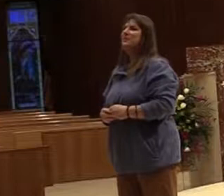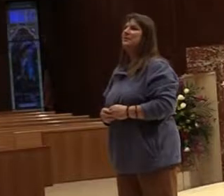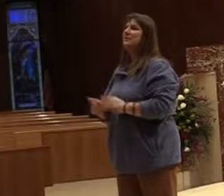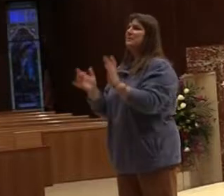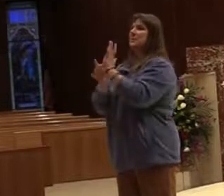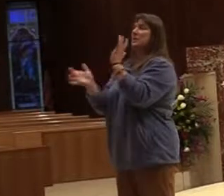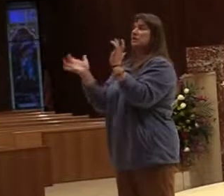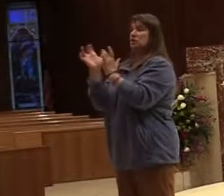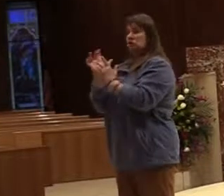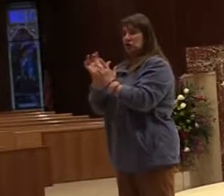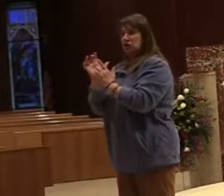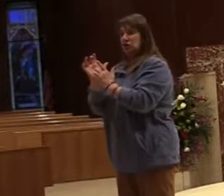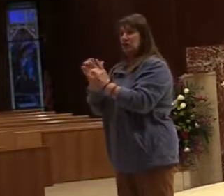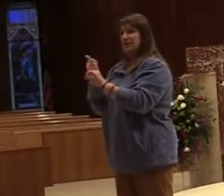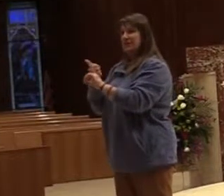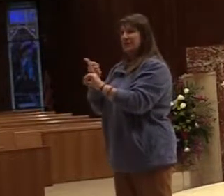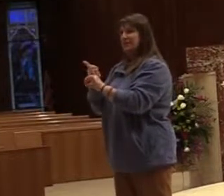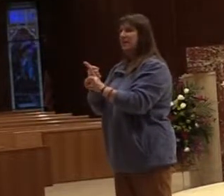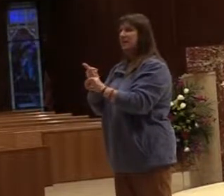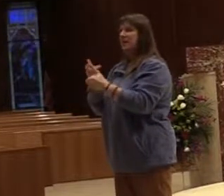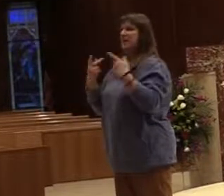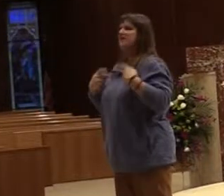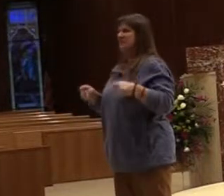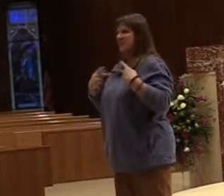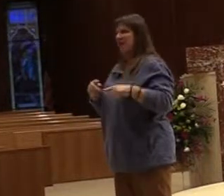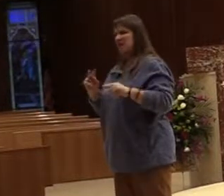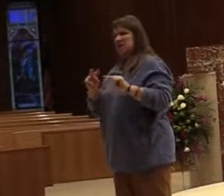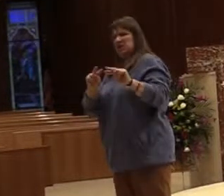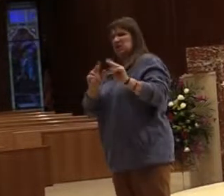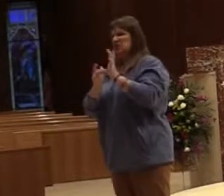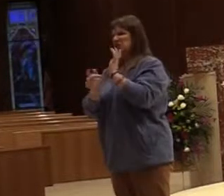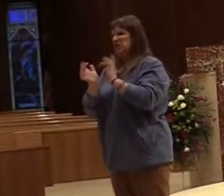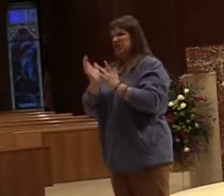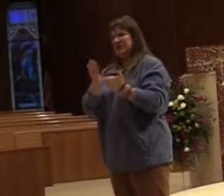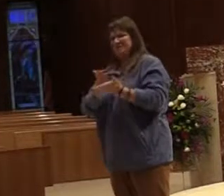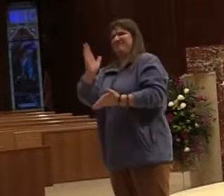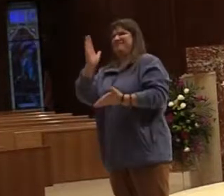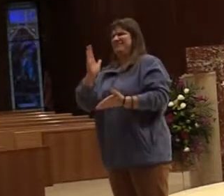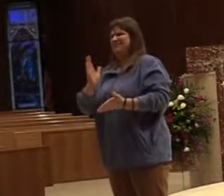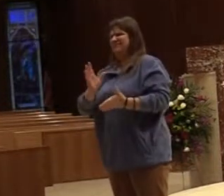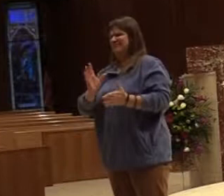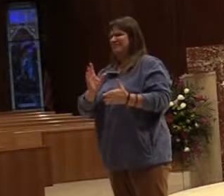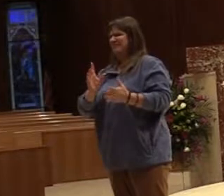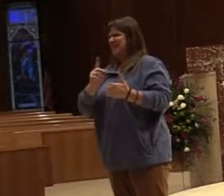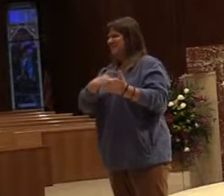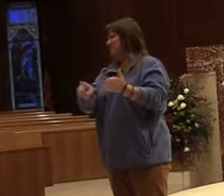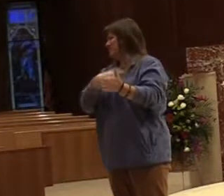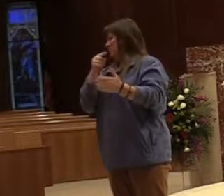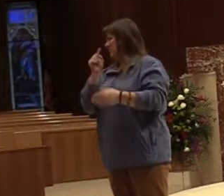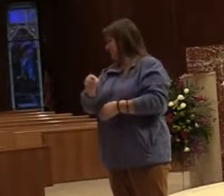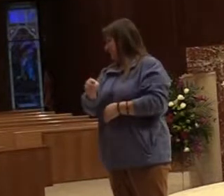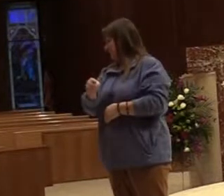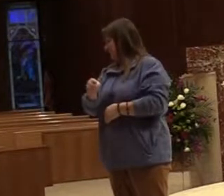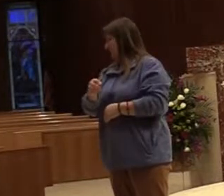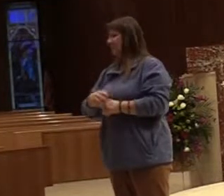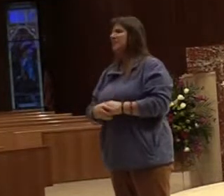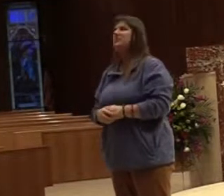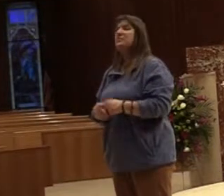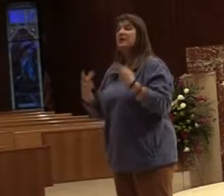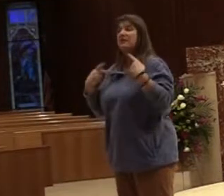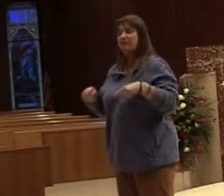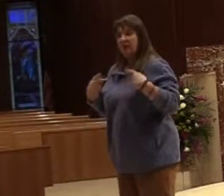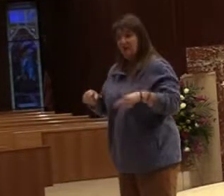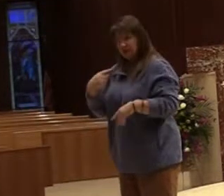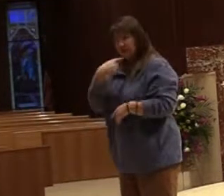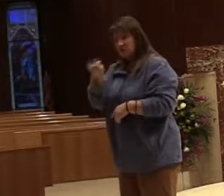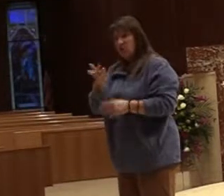Jesus was kind of rebuked by the Pharisees at the end of this gospel. And he said that the Pharisees told